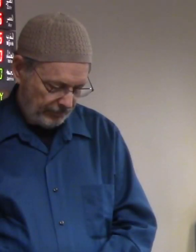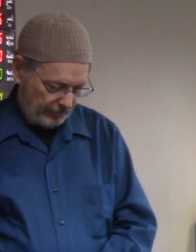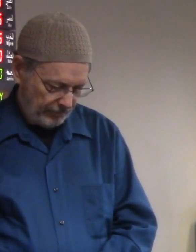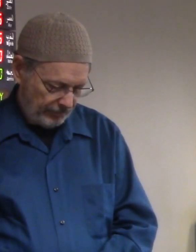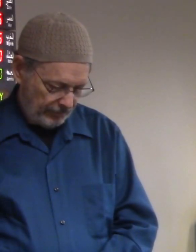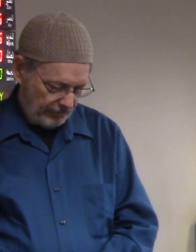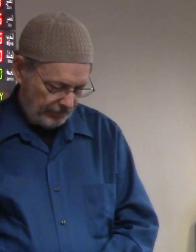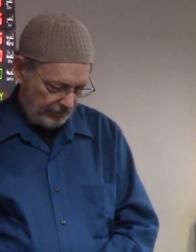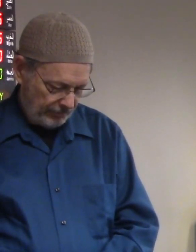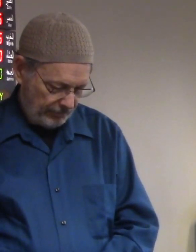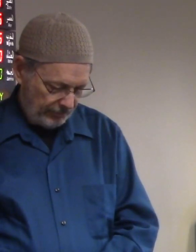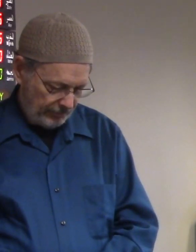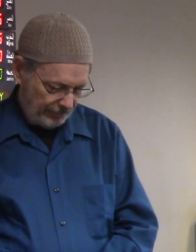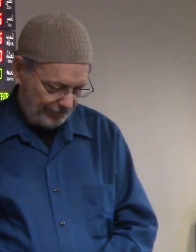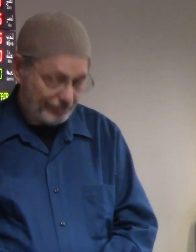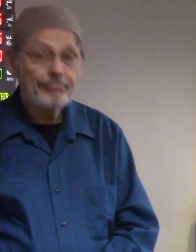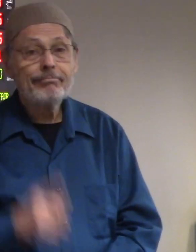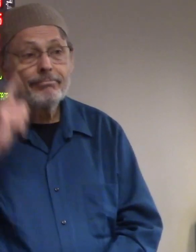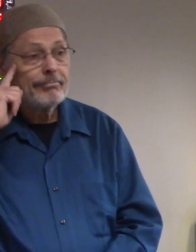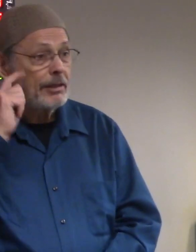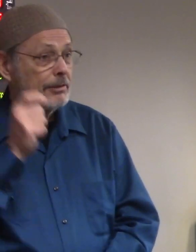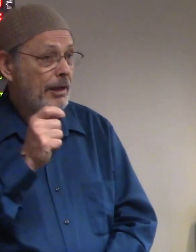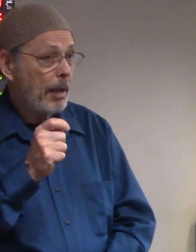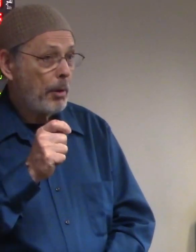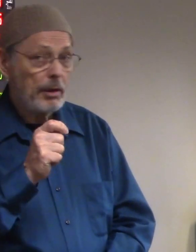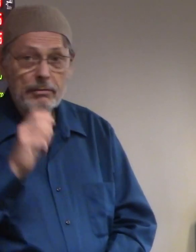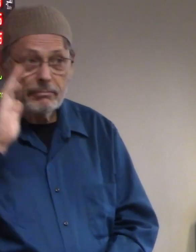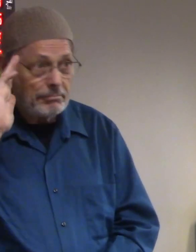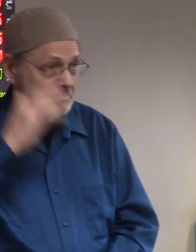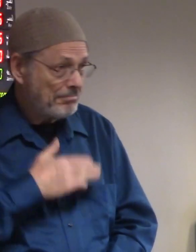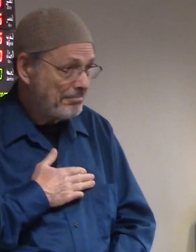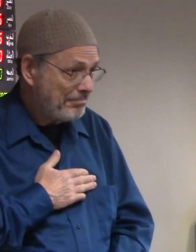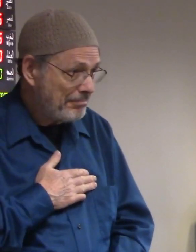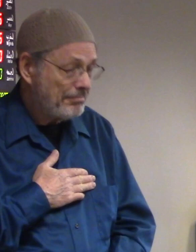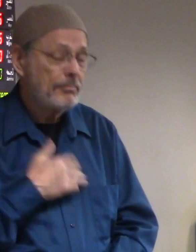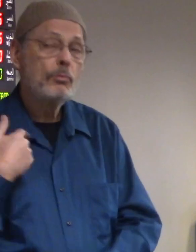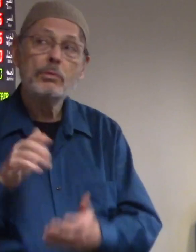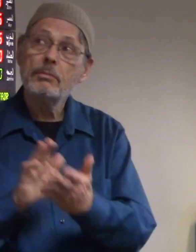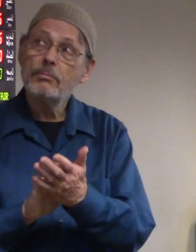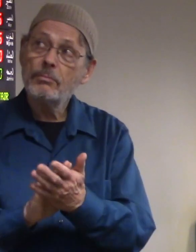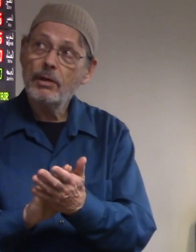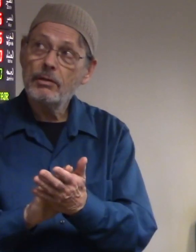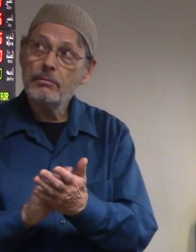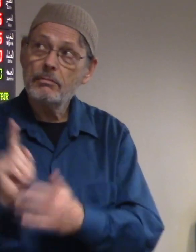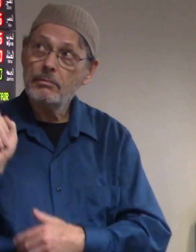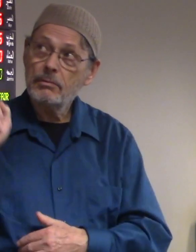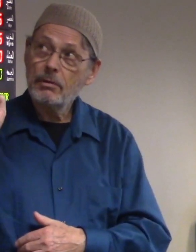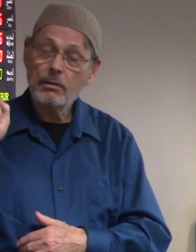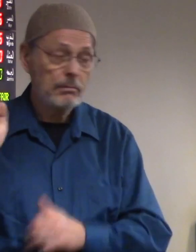Mabad, assalamu alaykum wa rahmatullahi ta'ala wa barakatuh. We praise Allah subhanahu wa ta'ala